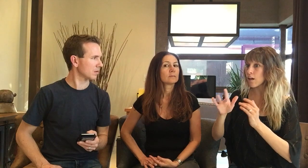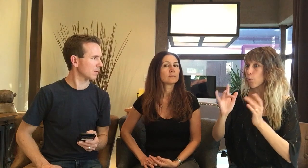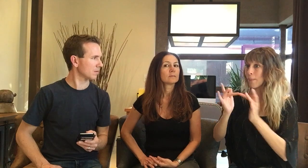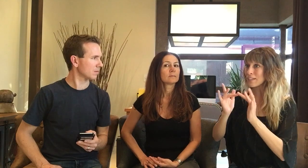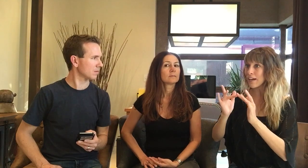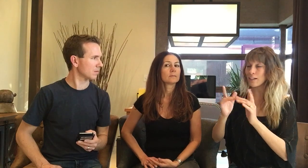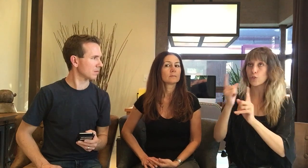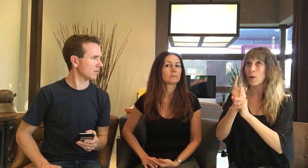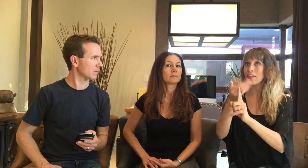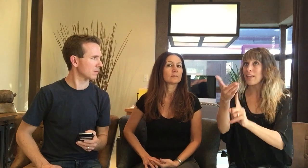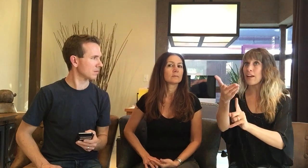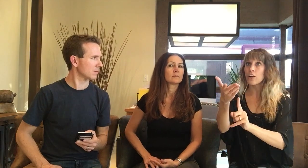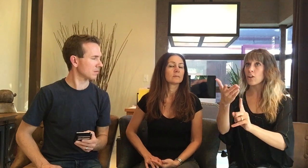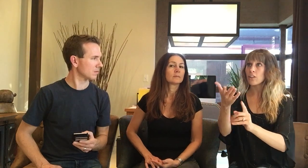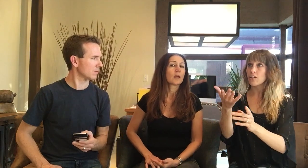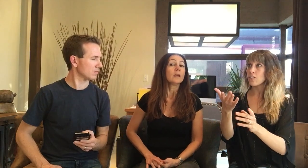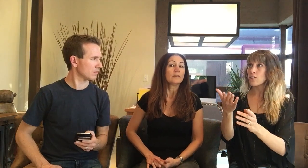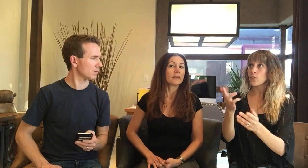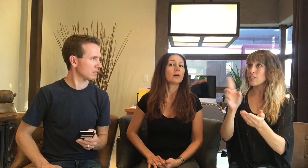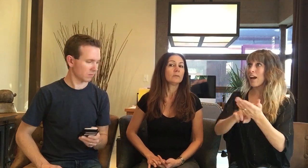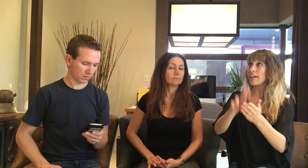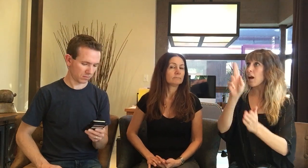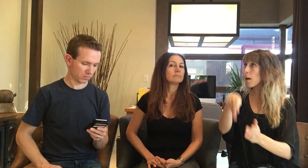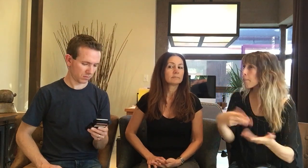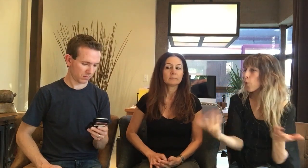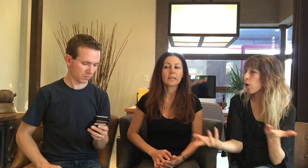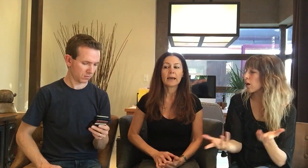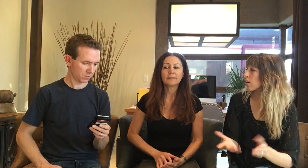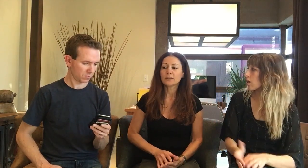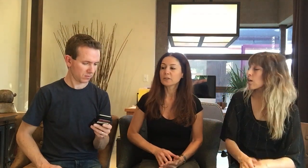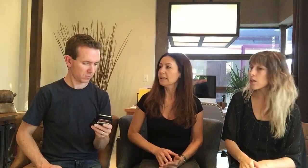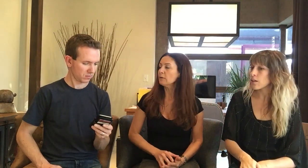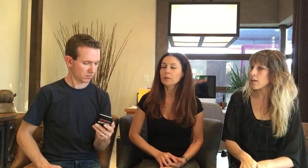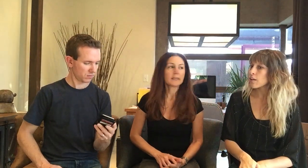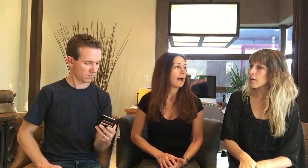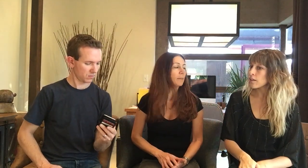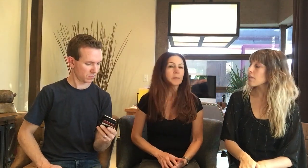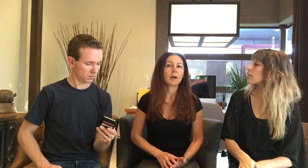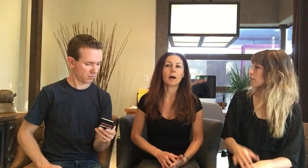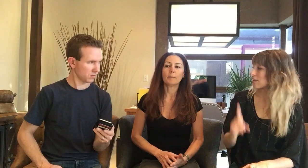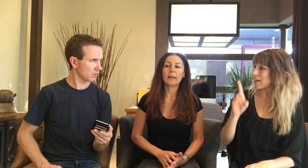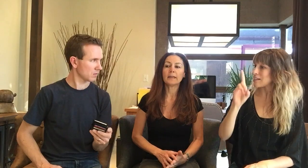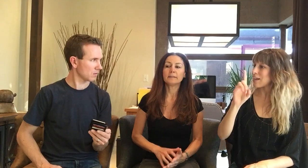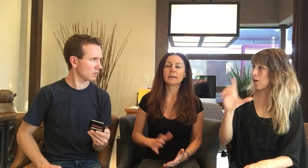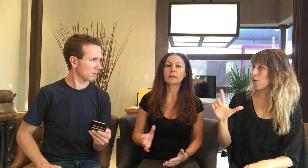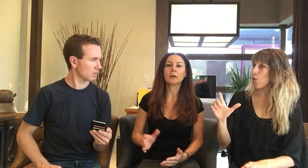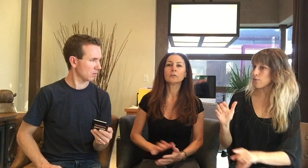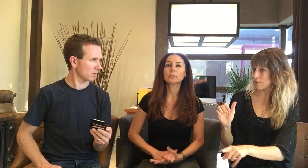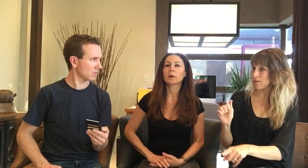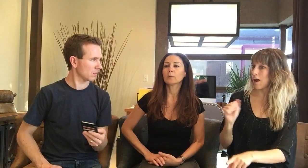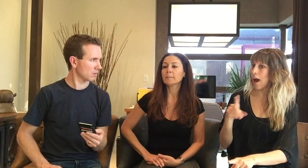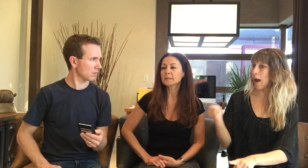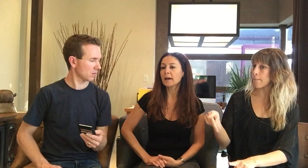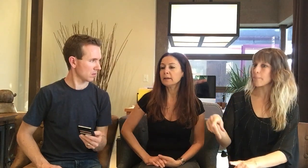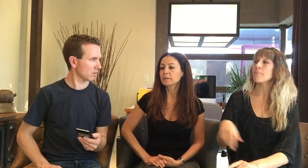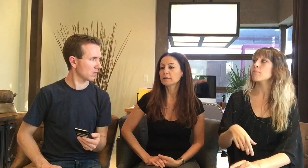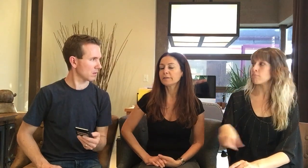the website and it's right there to sign up? Or yeah, they just download the app, and they can go to our website to